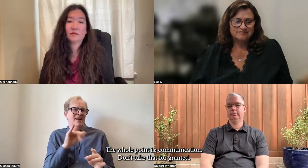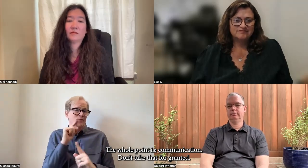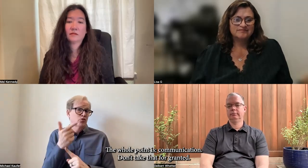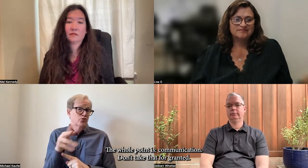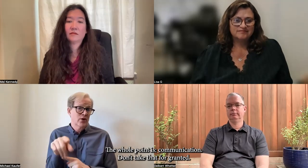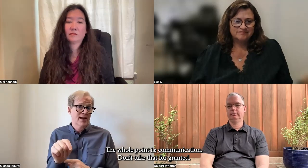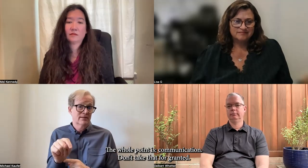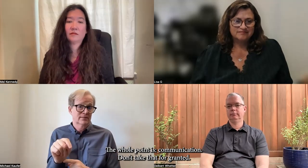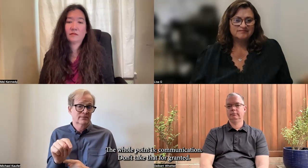Don't take that for granted.